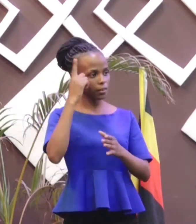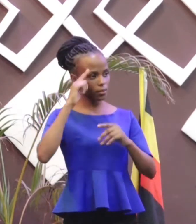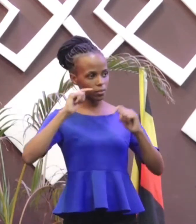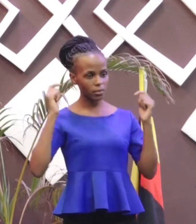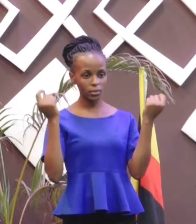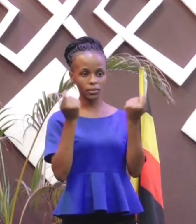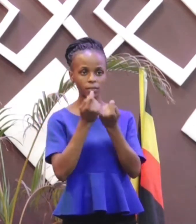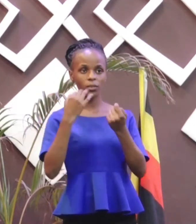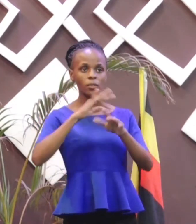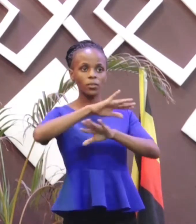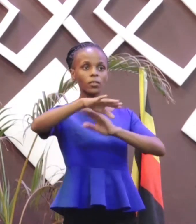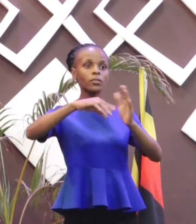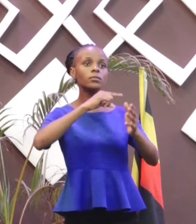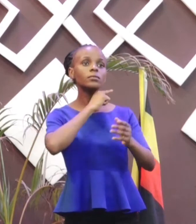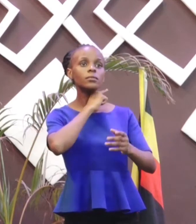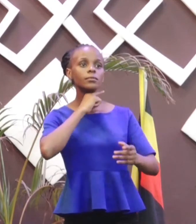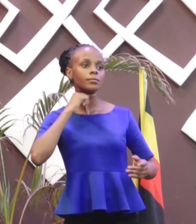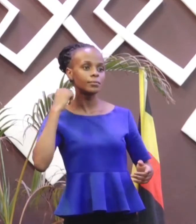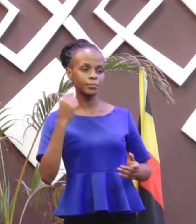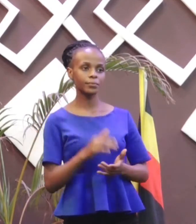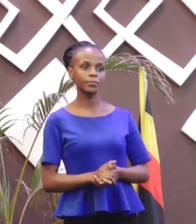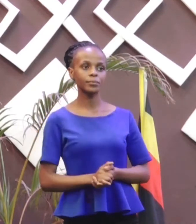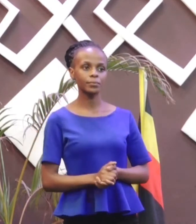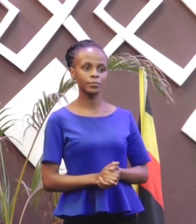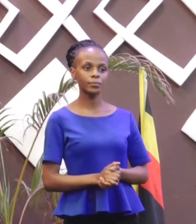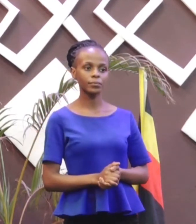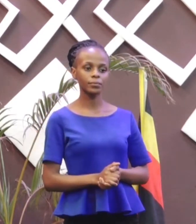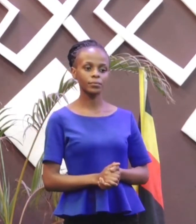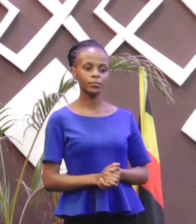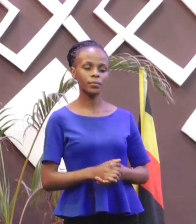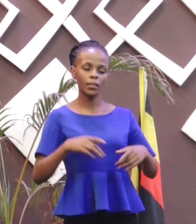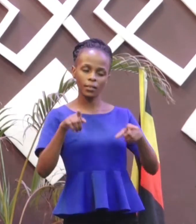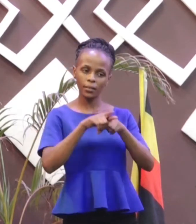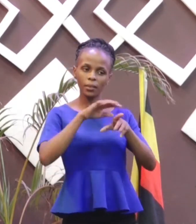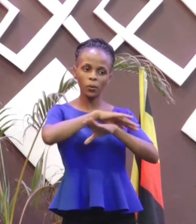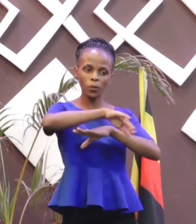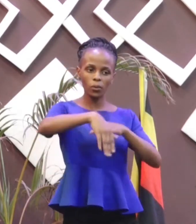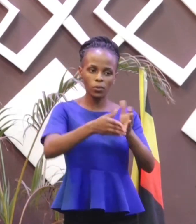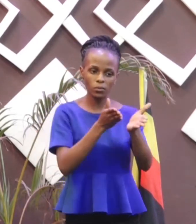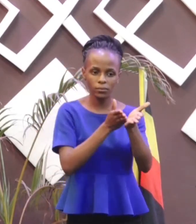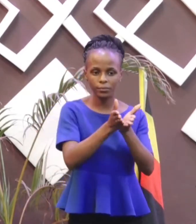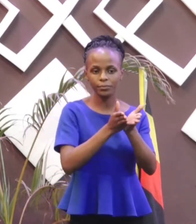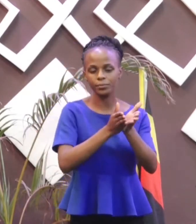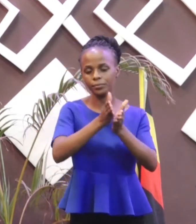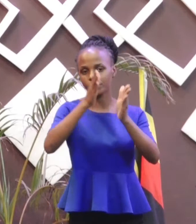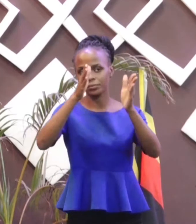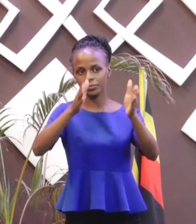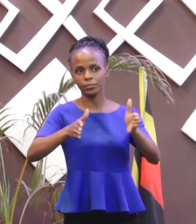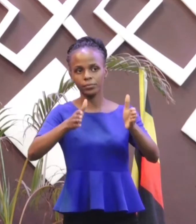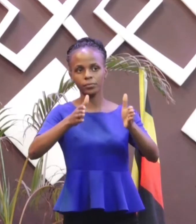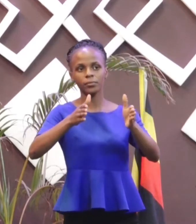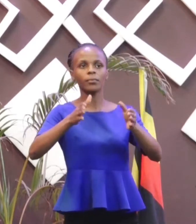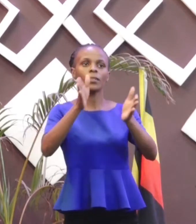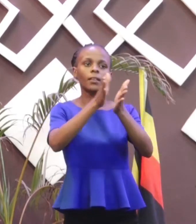you. And for the whole team of pastors. And the different ministers.